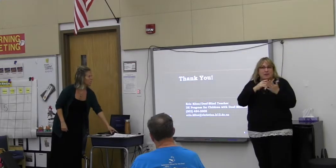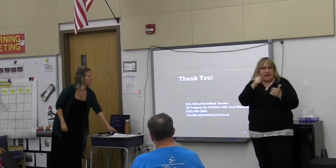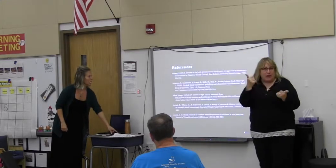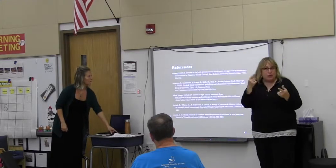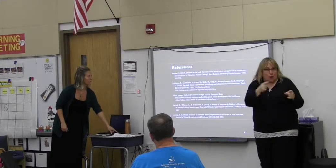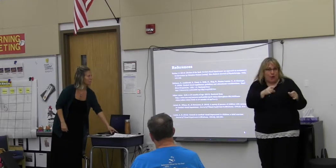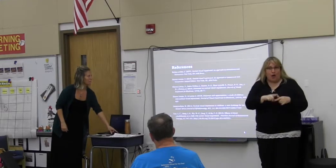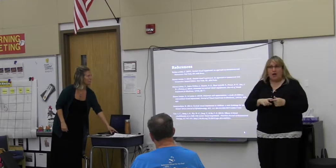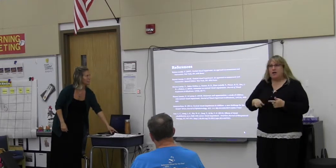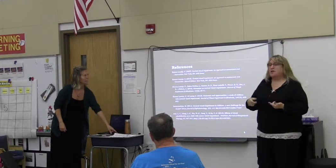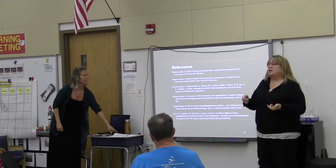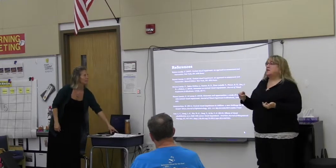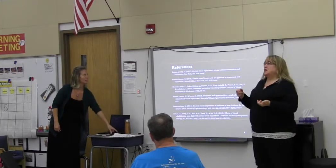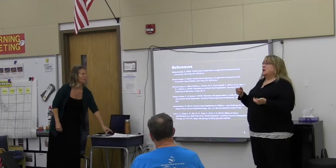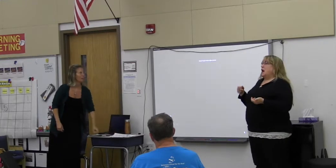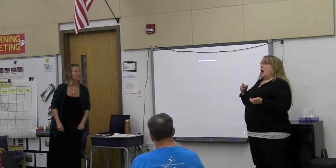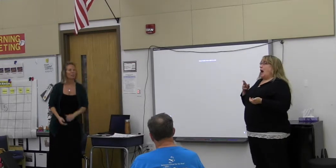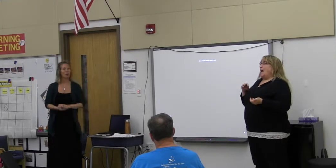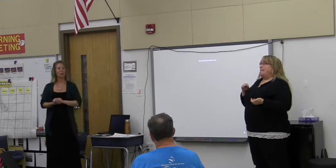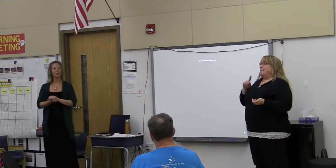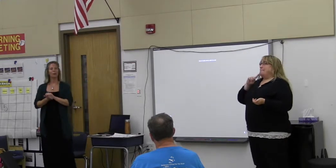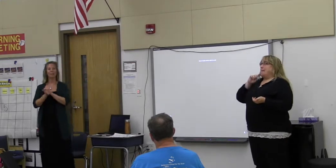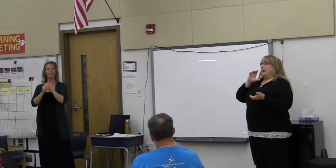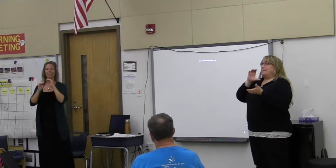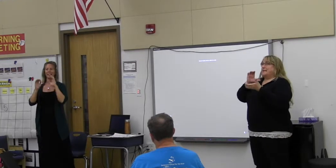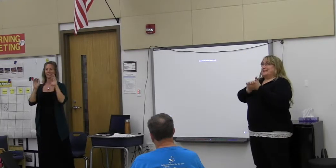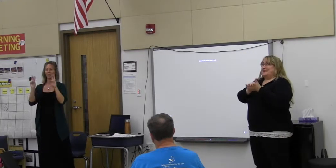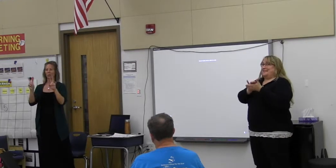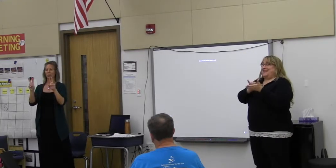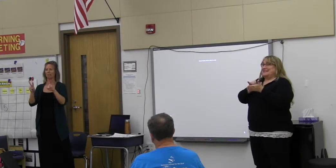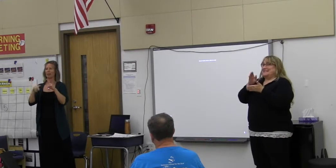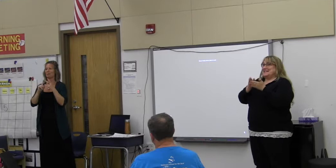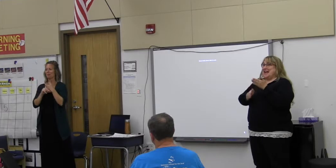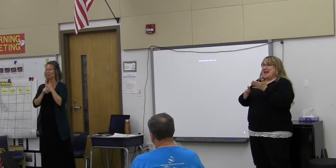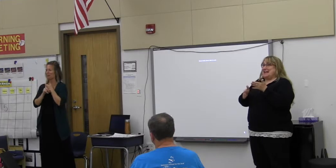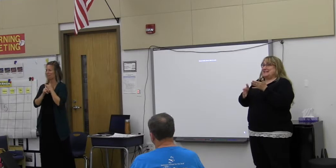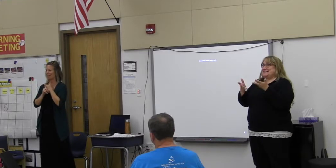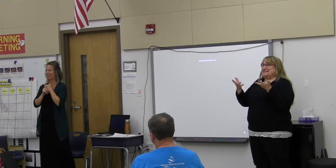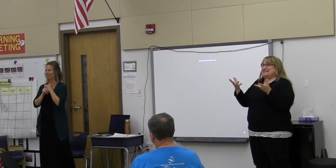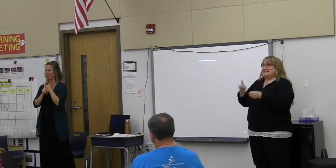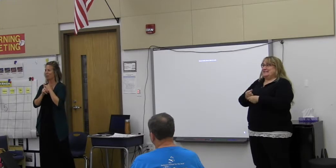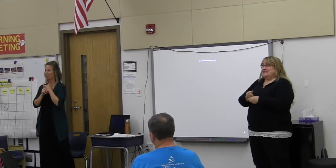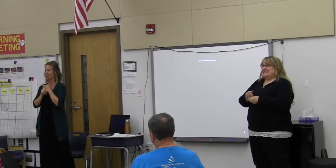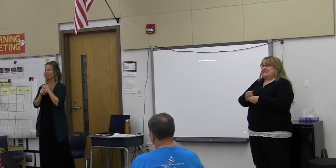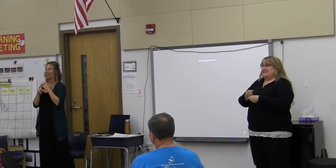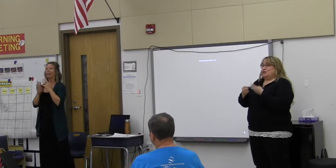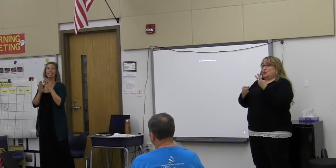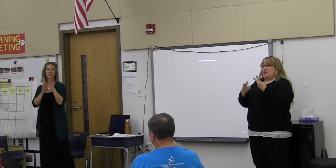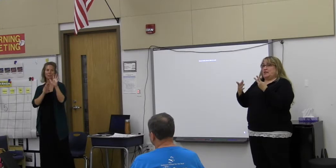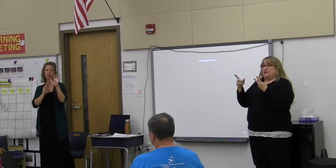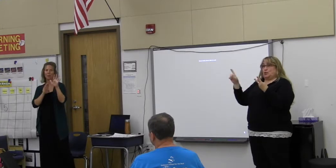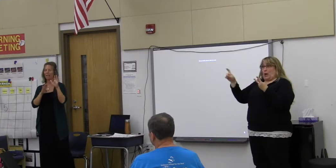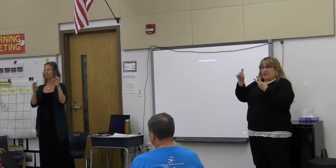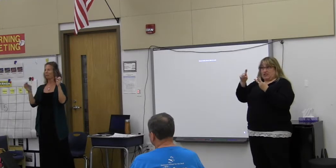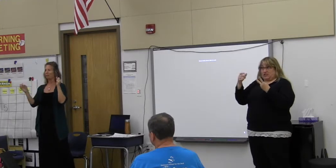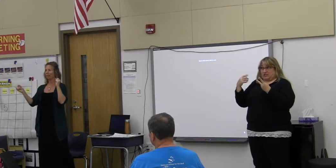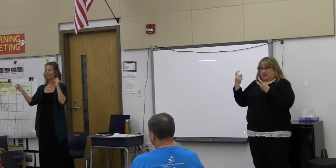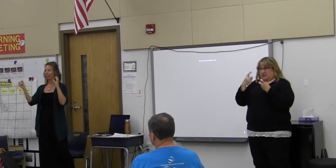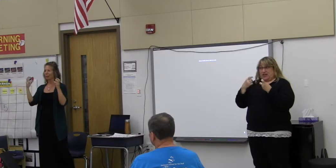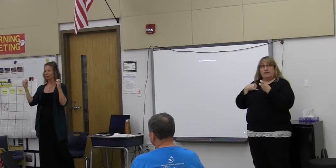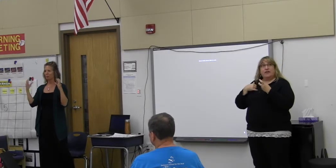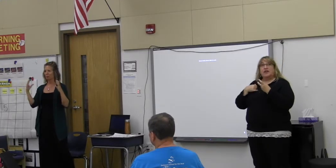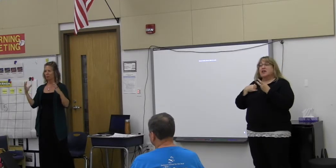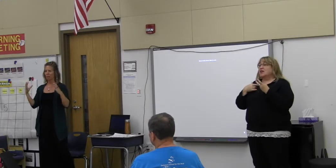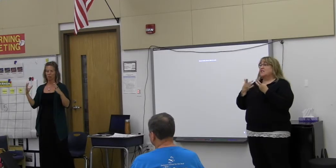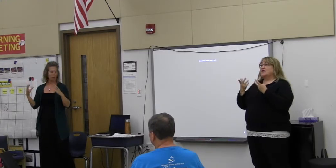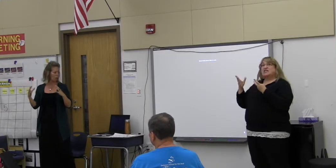I think that's the end. So, 2 things. I want to know if anybody has any questions. If it's too late, feel free to